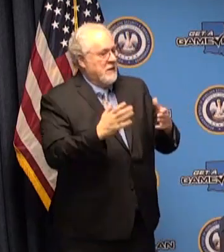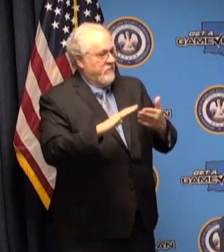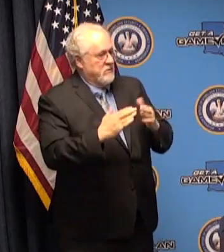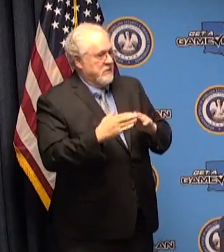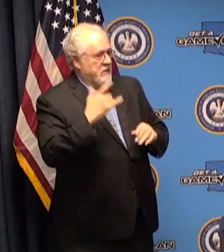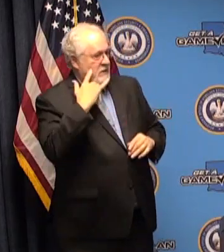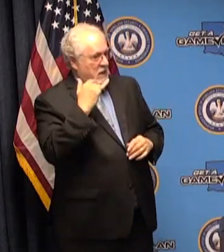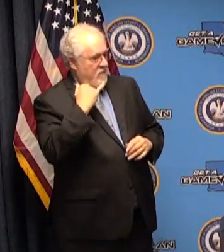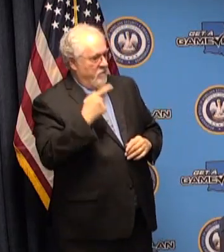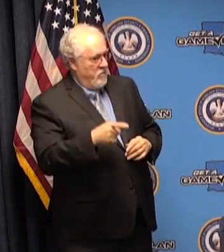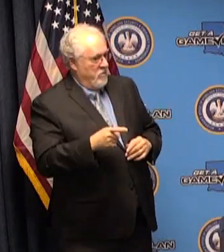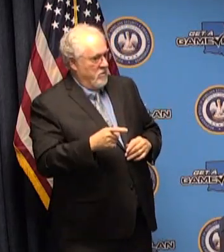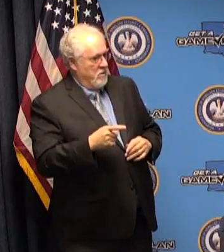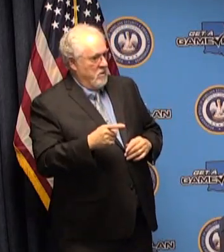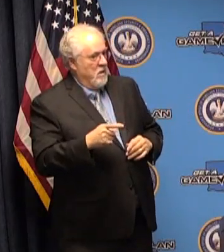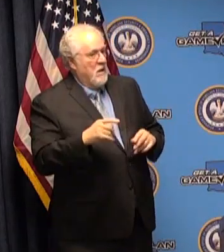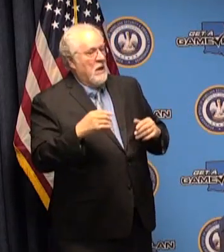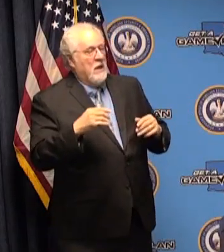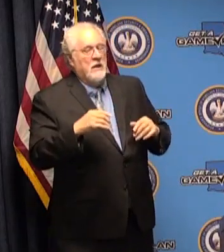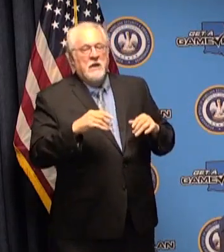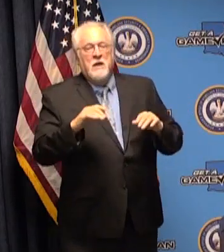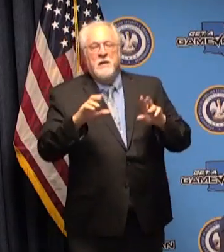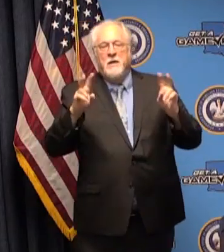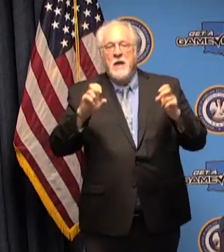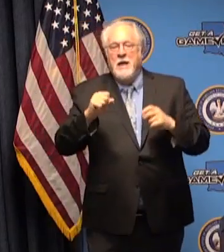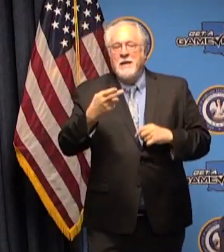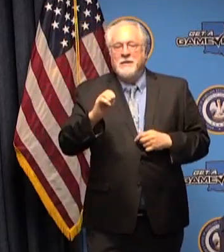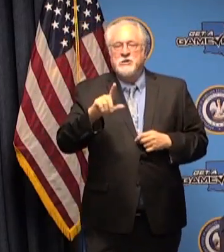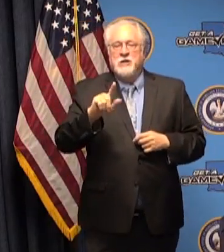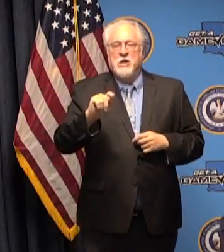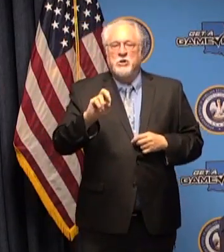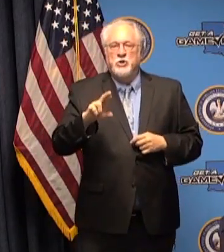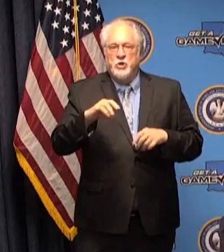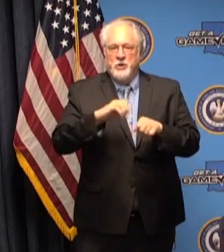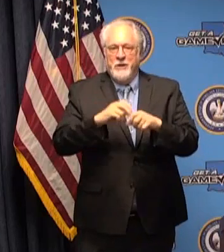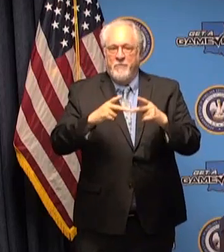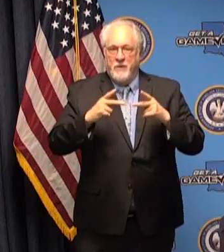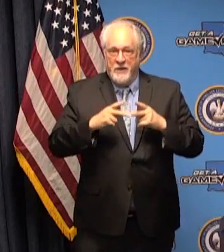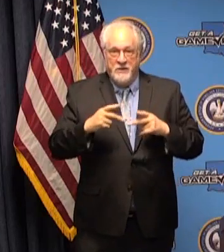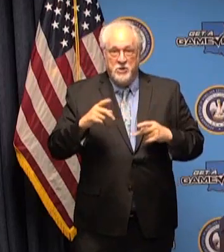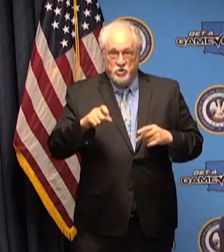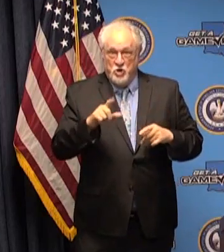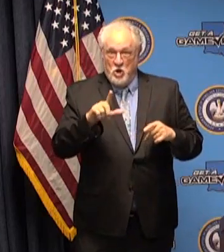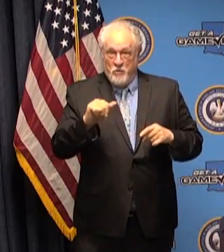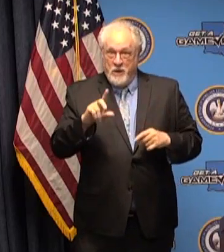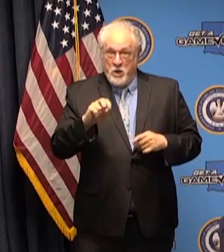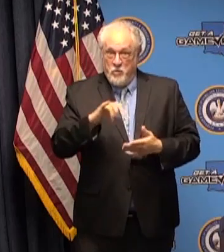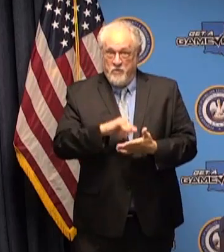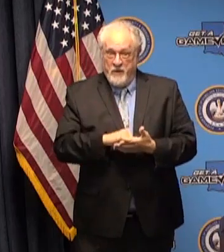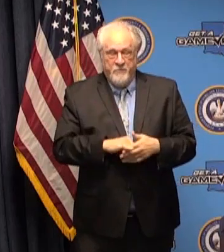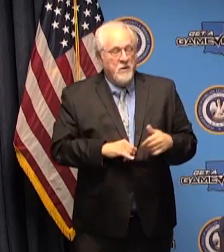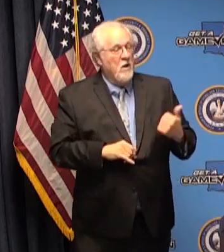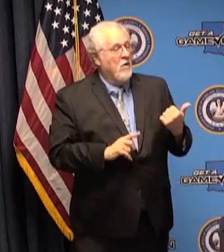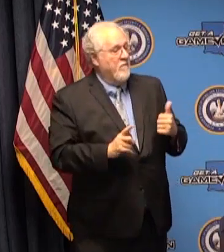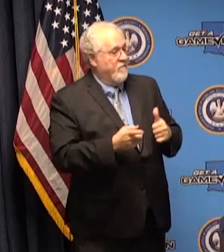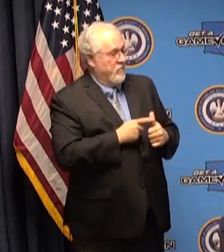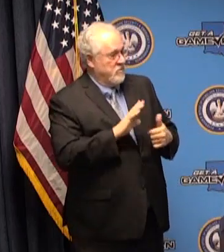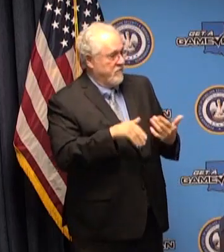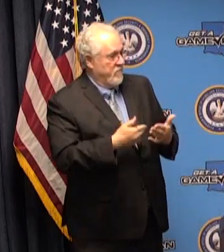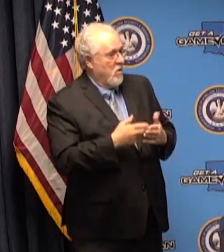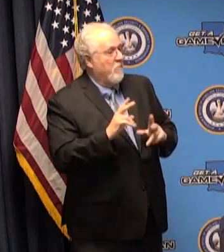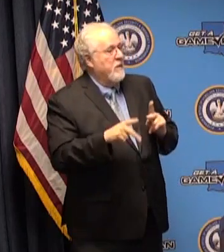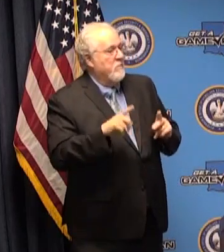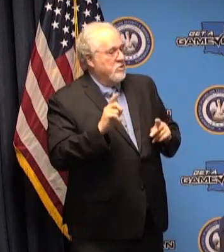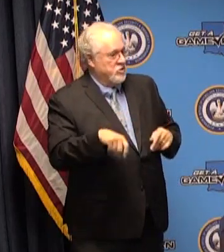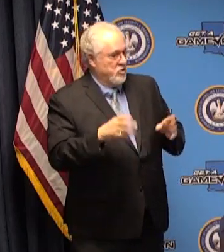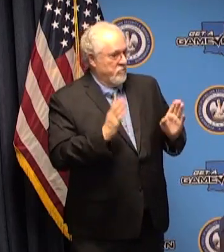cities in California have had shelter-in-place orders put in. Is that something Louisianans should prepare for? Well, first of all, I think people ought